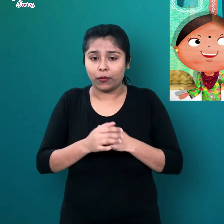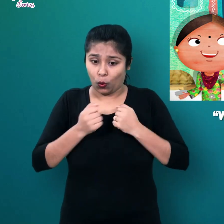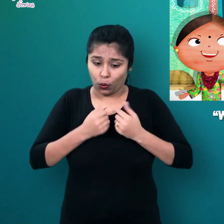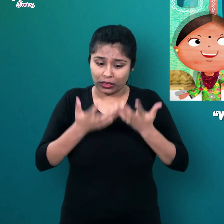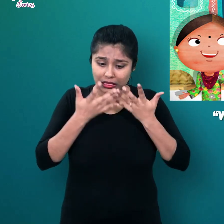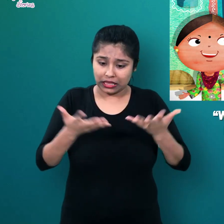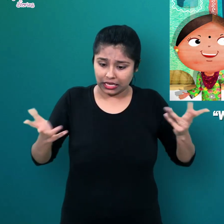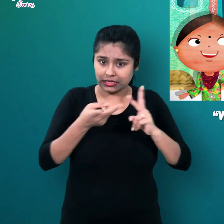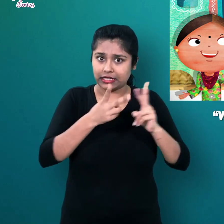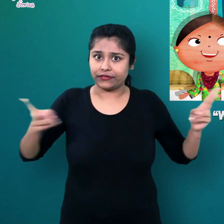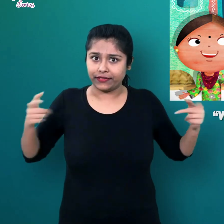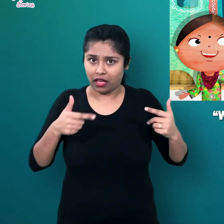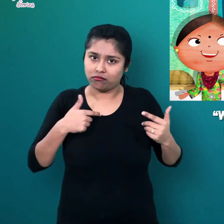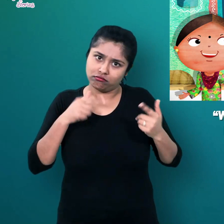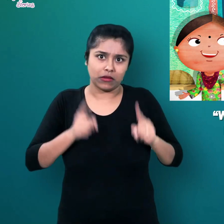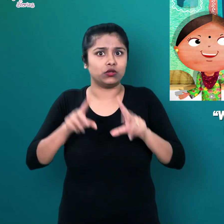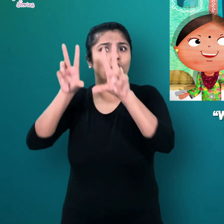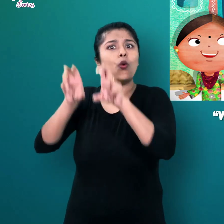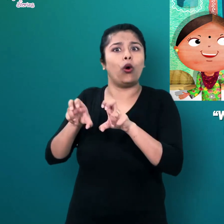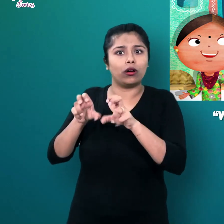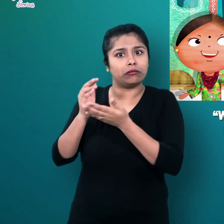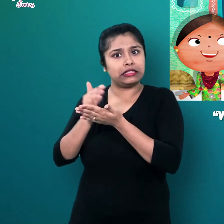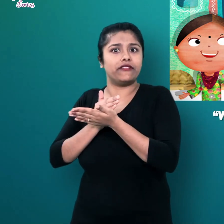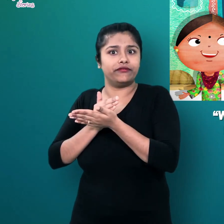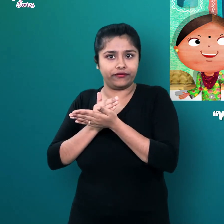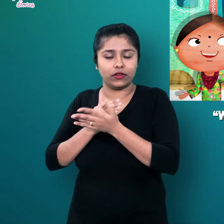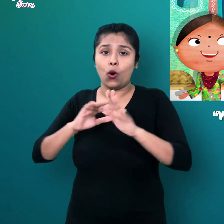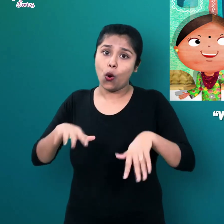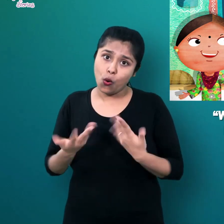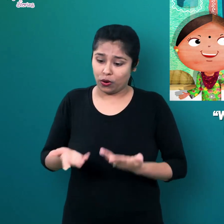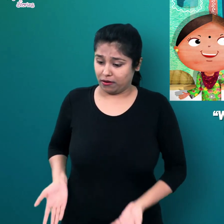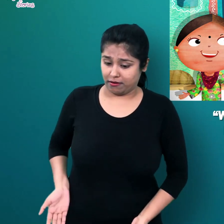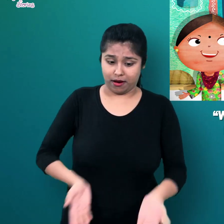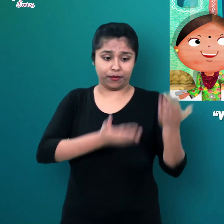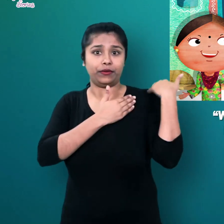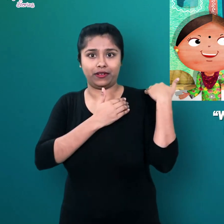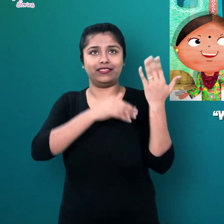"We lock up things we want to keep safe, like the saris in our almirah, right?"